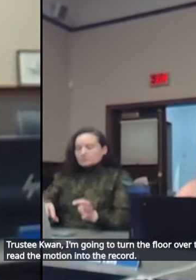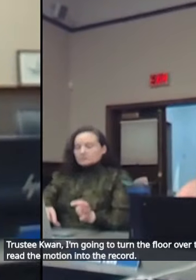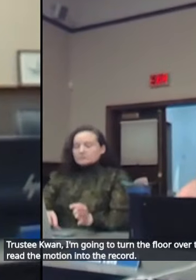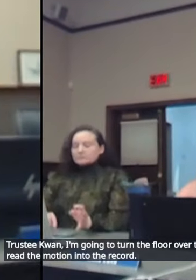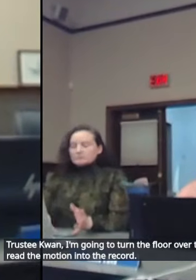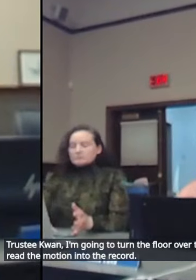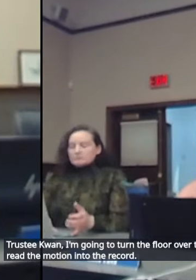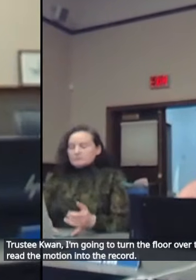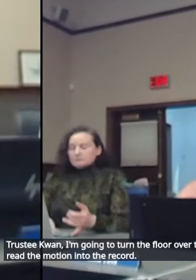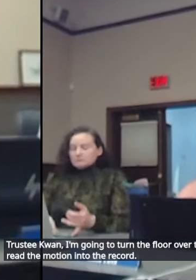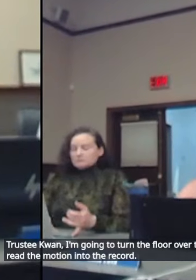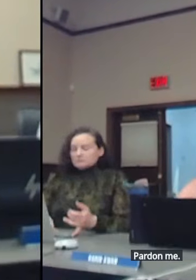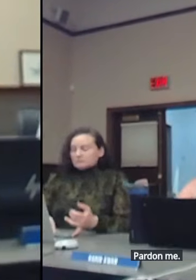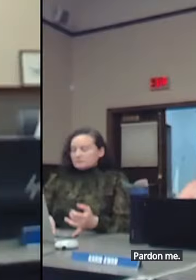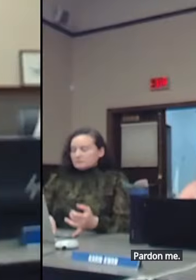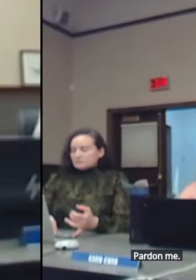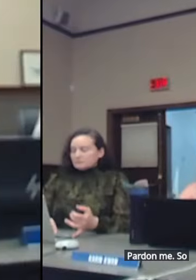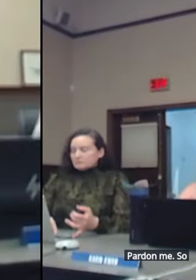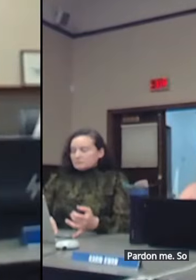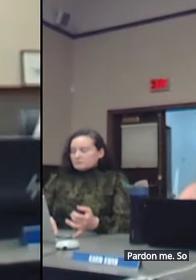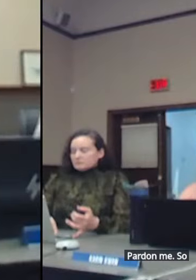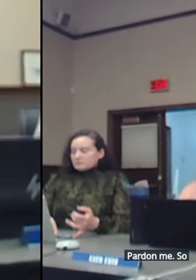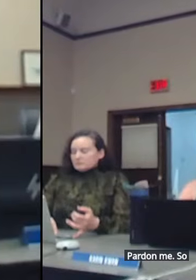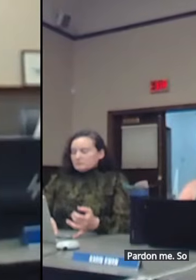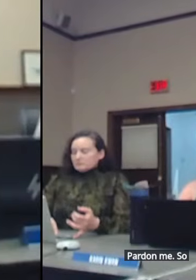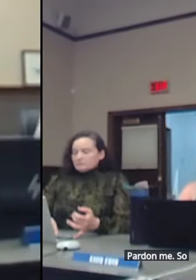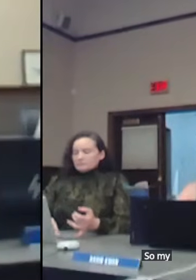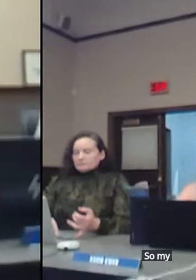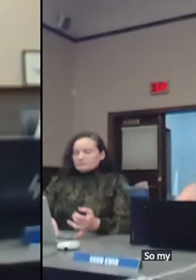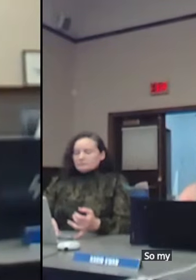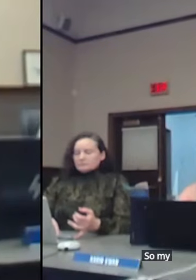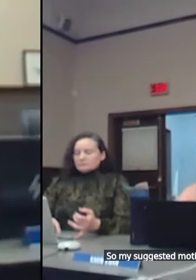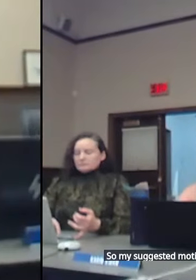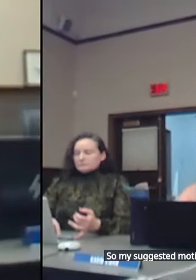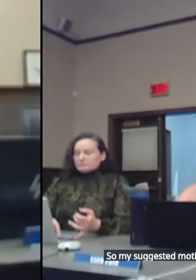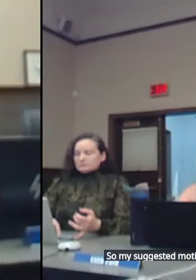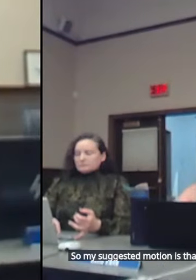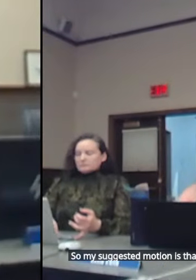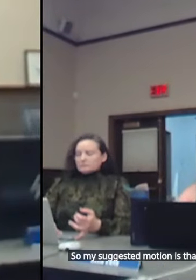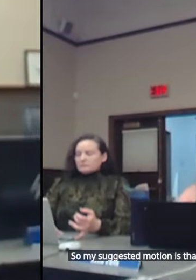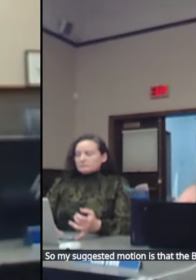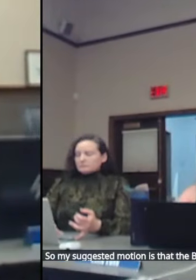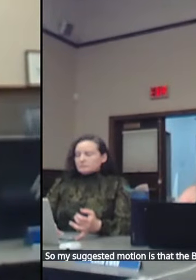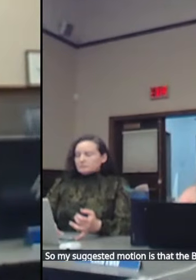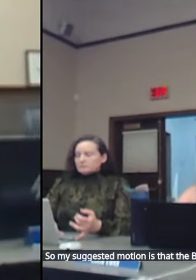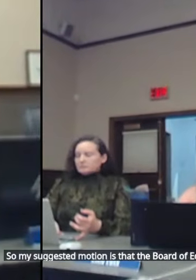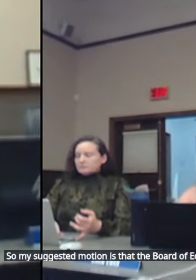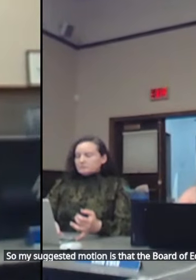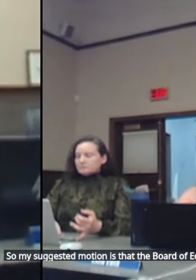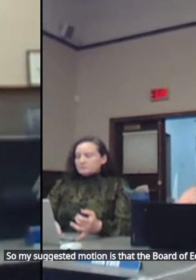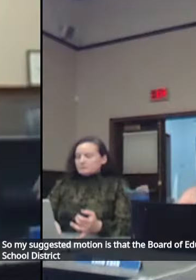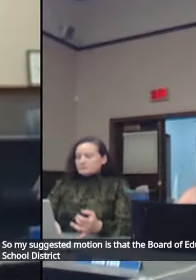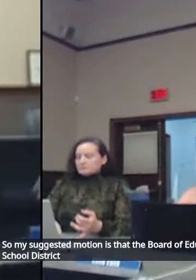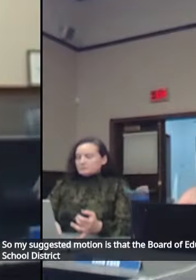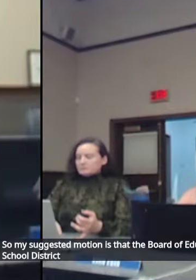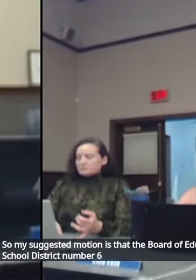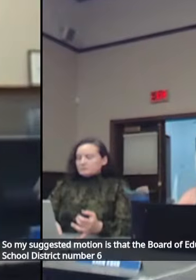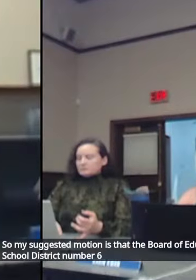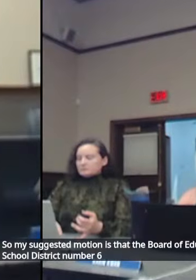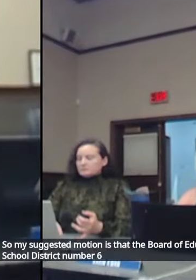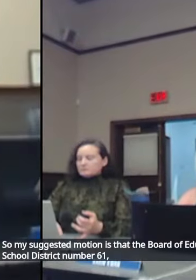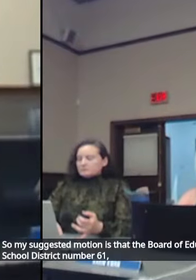Pardon me. So my suggested motion is that the Board of Education of Greater Victoria School District number 61 direct